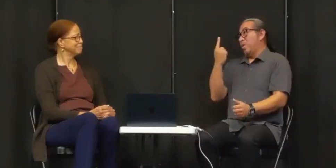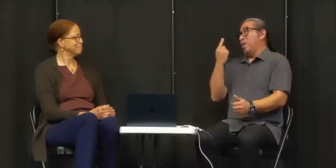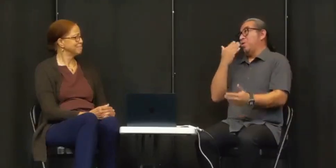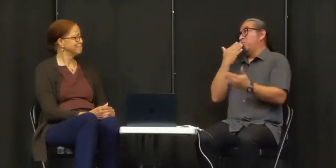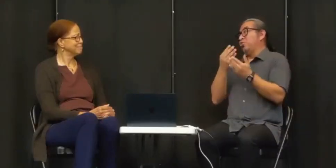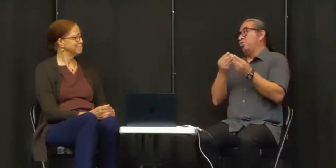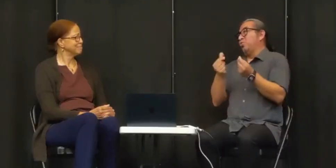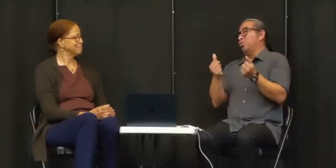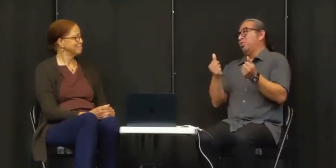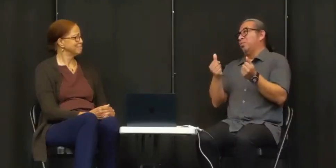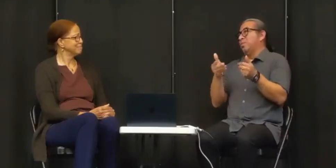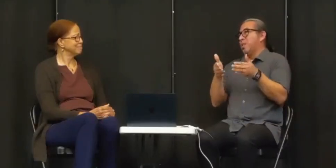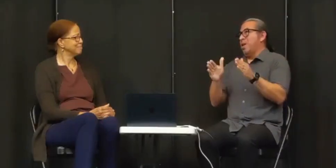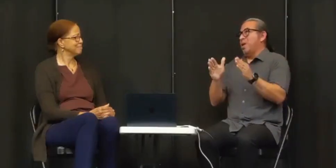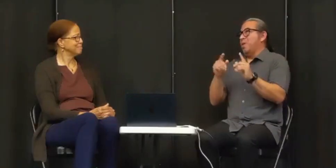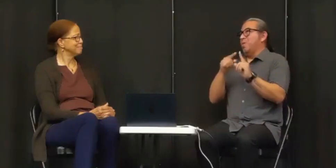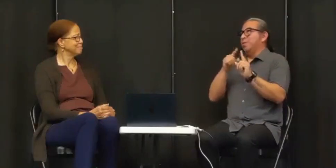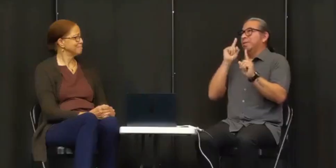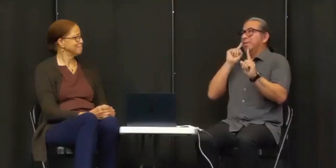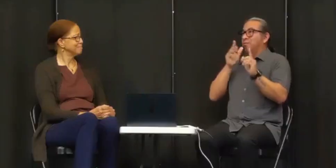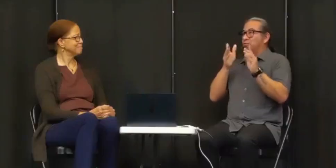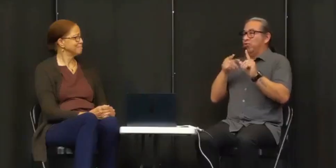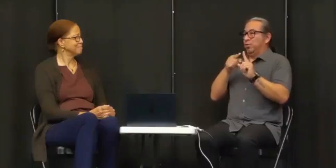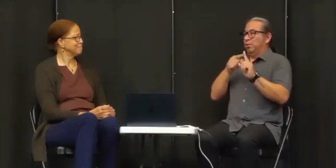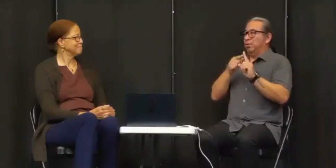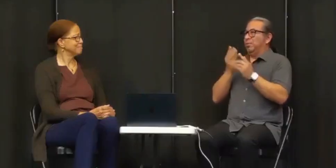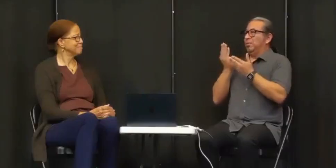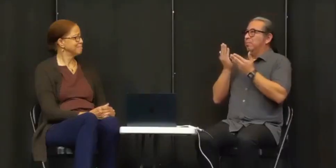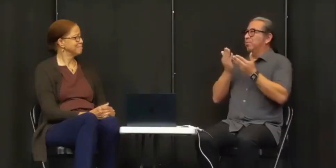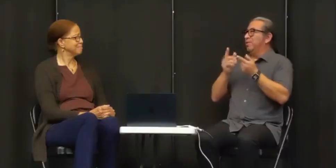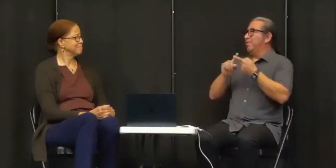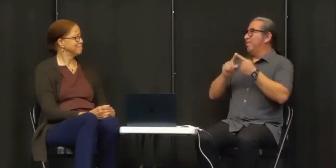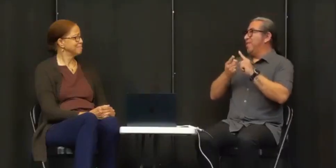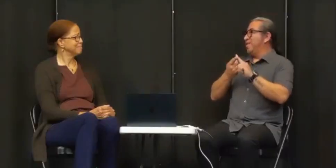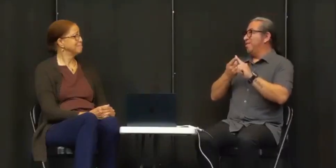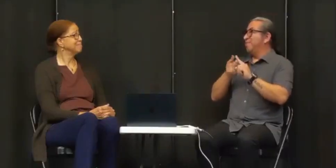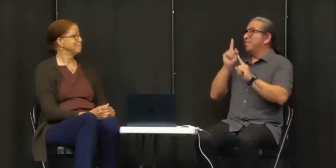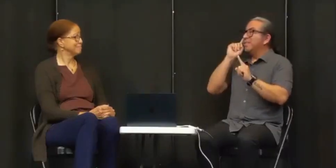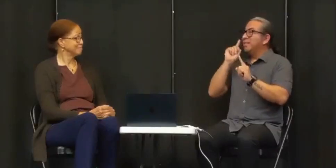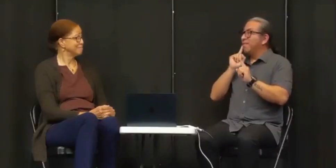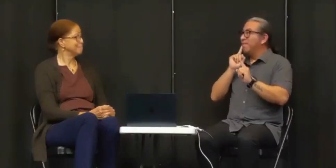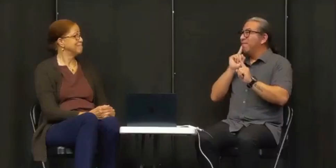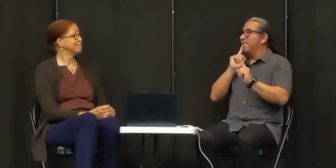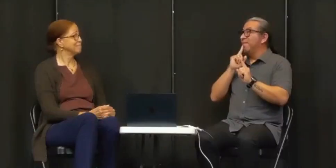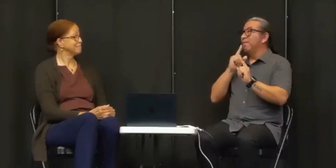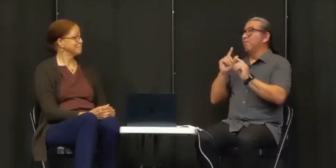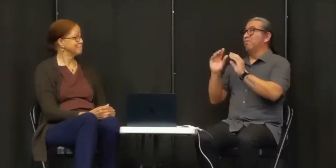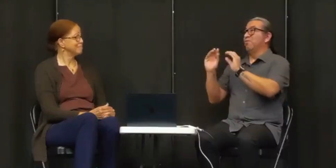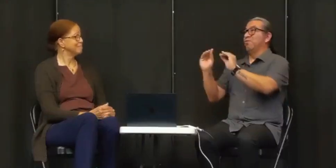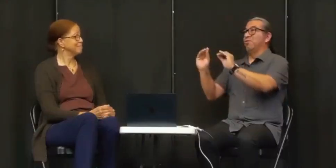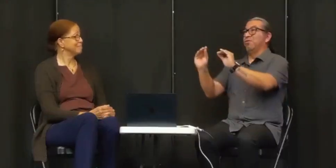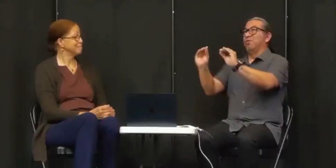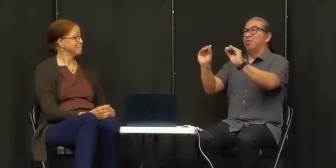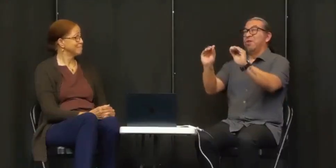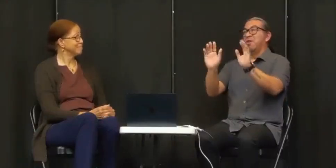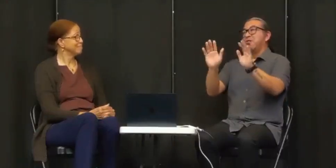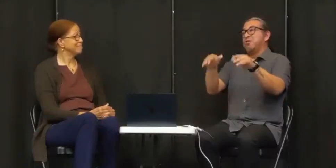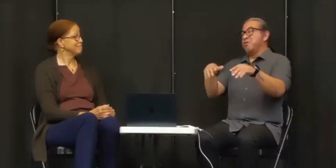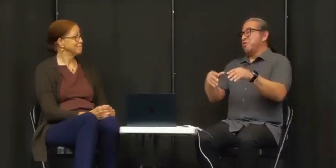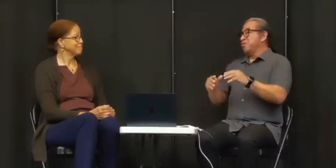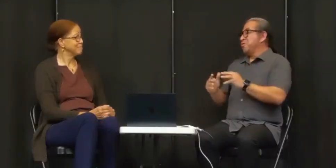Got to come up with a good solution. One good solution may be allow the deaf person to bring a friend, another deaf